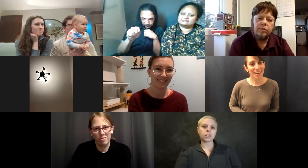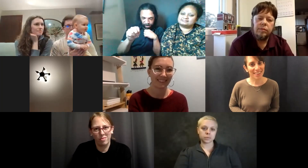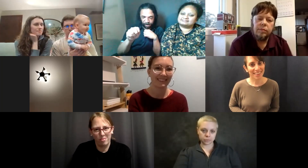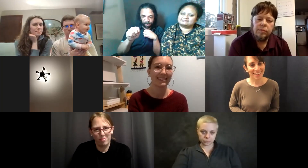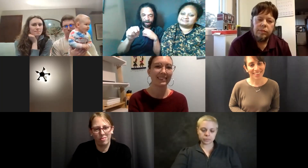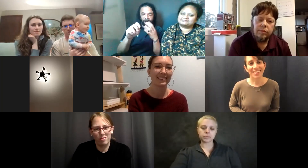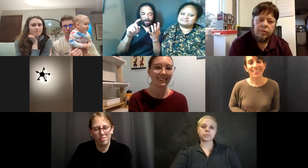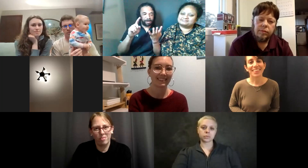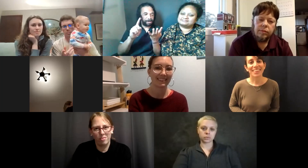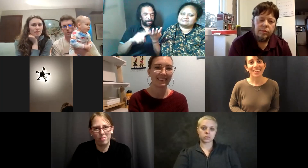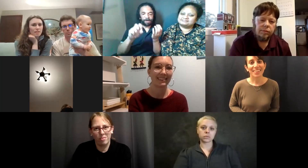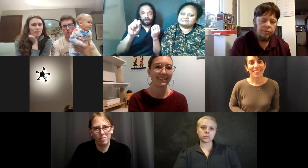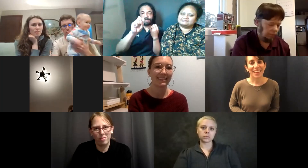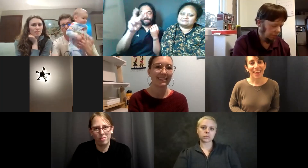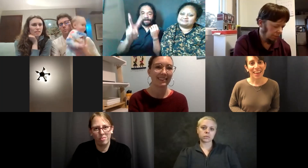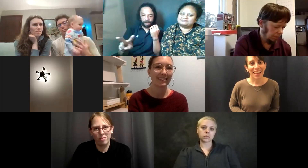Karen,